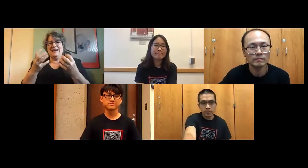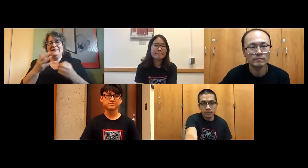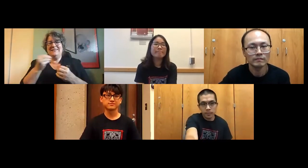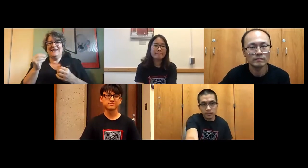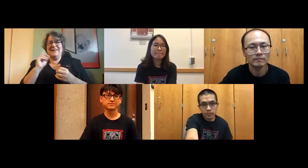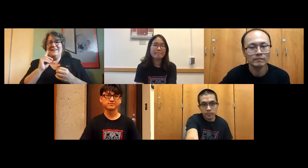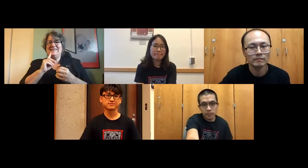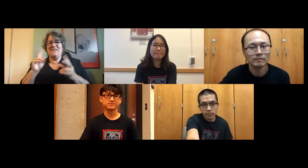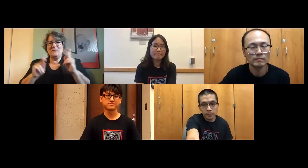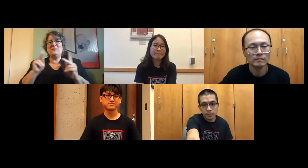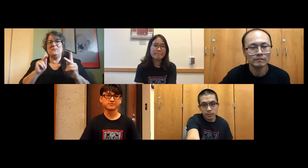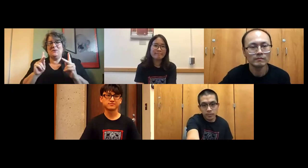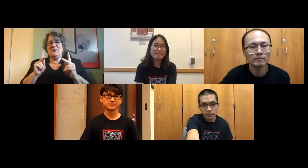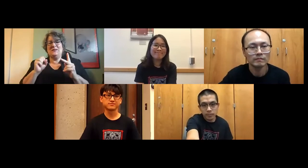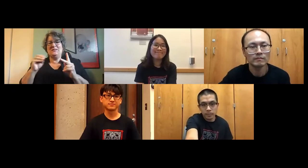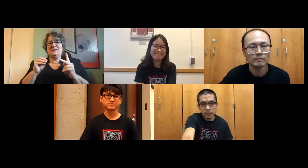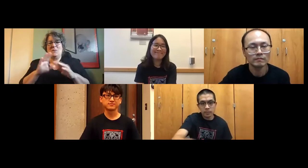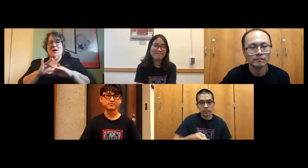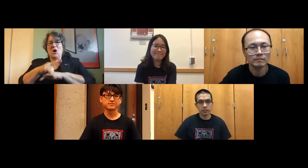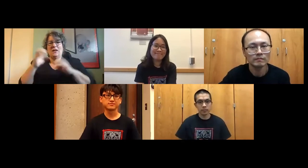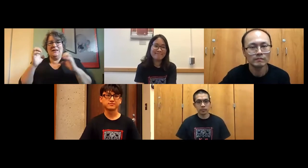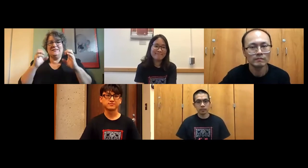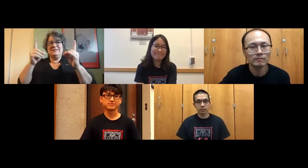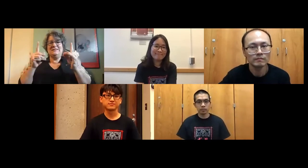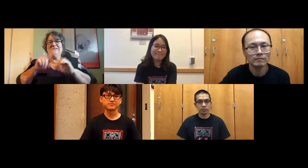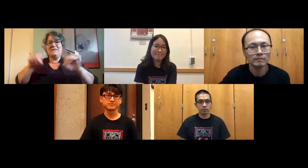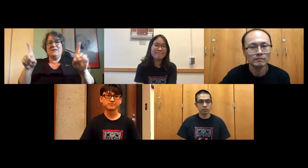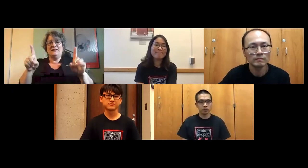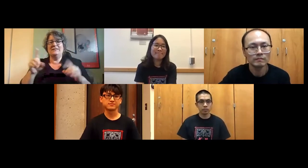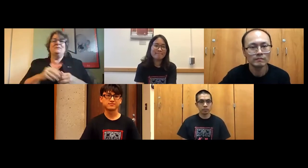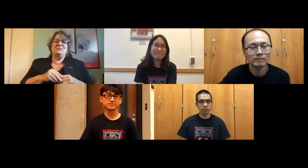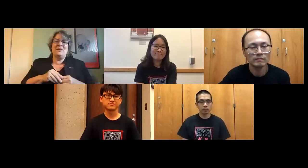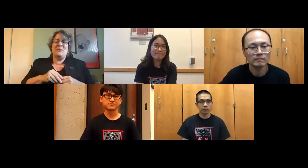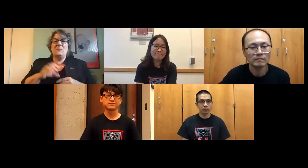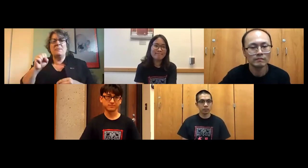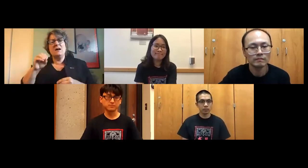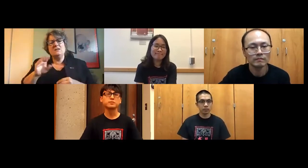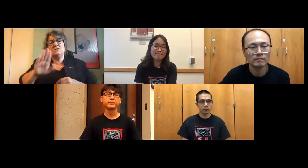people. And so my early education was very different. Thank you, Jenna. Yep.